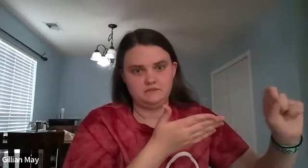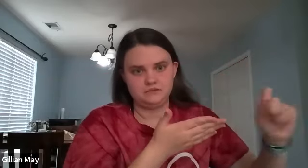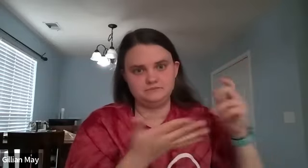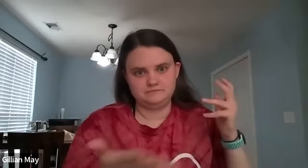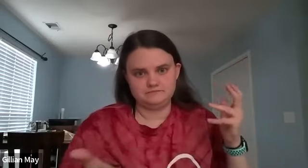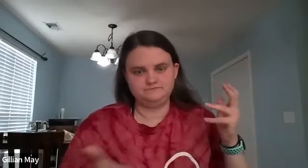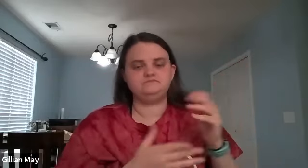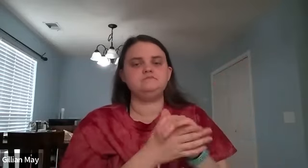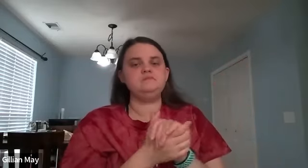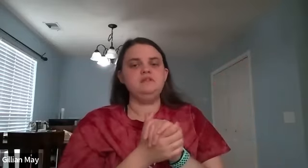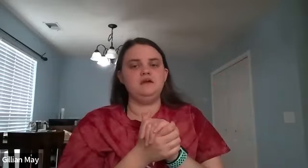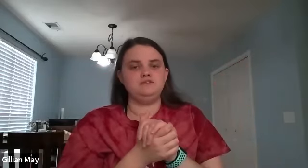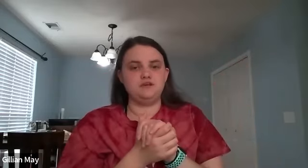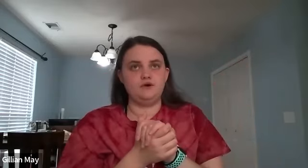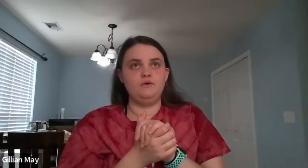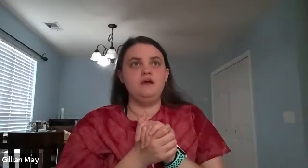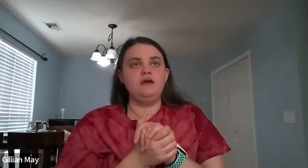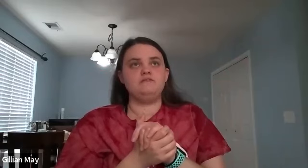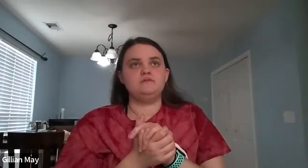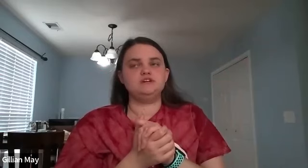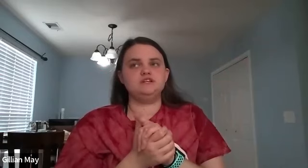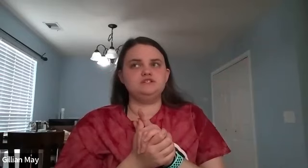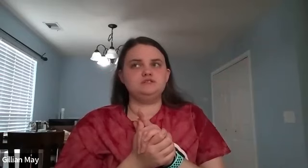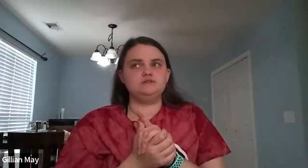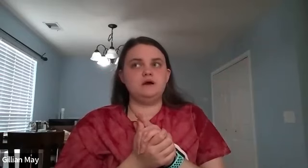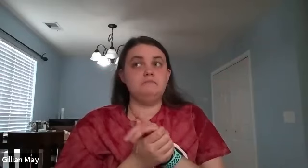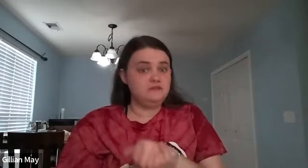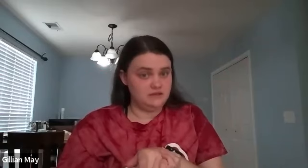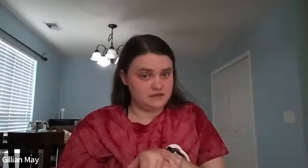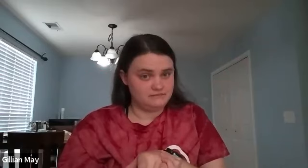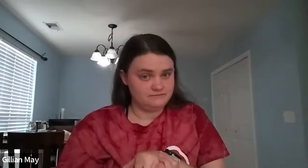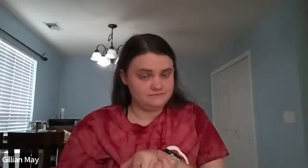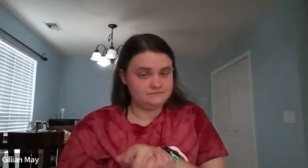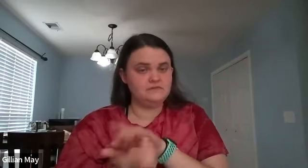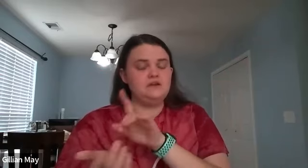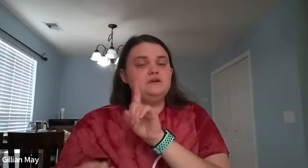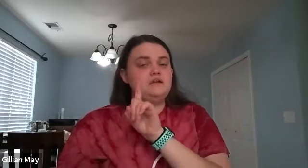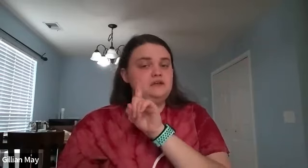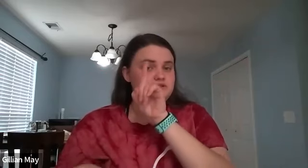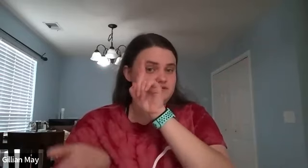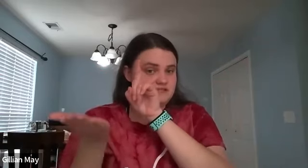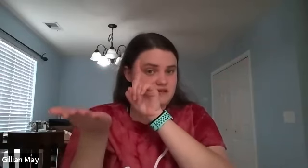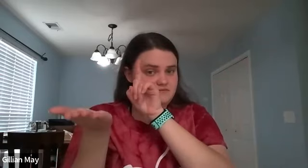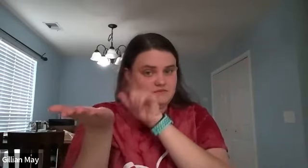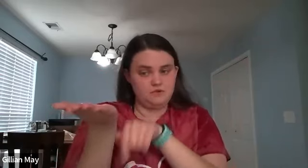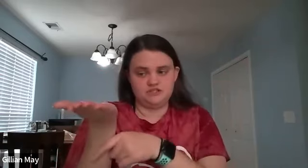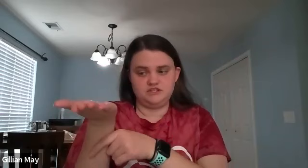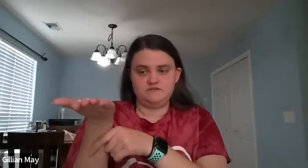number. So if I was going to do 1,000,000, you would do the same motion. So you have your